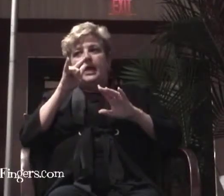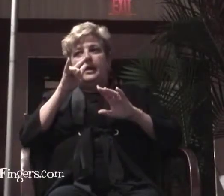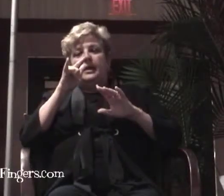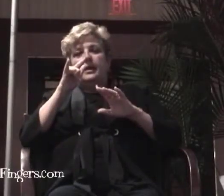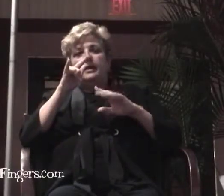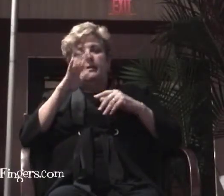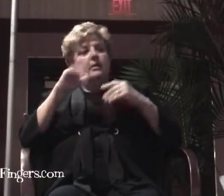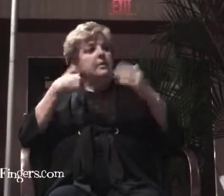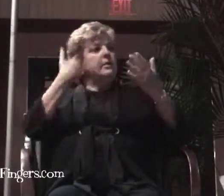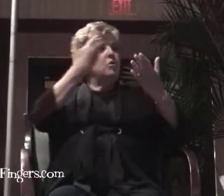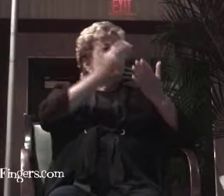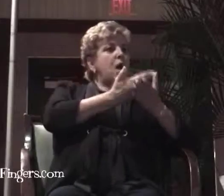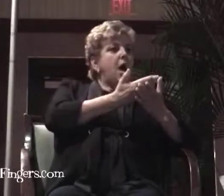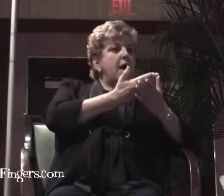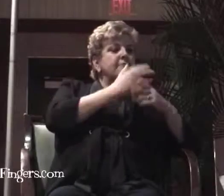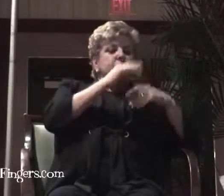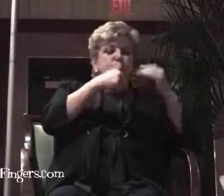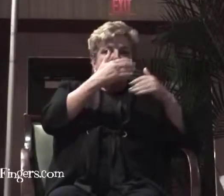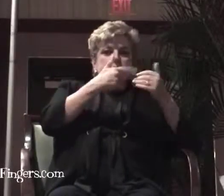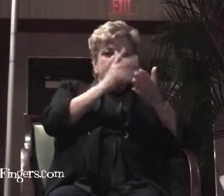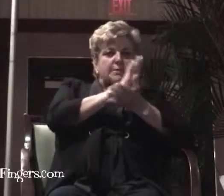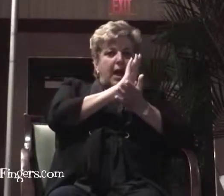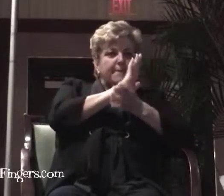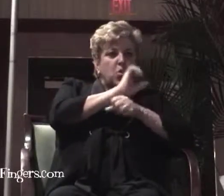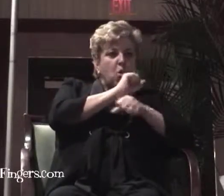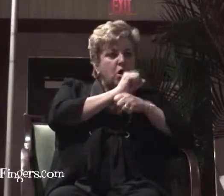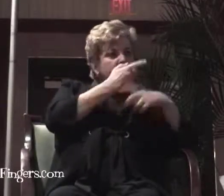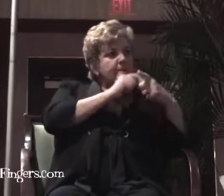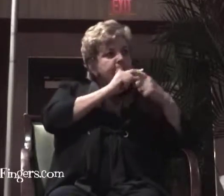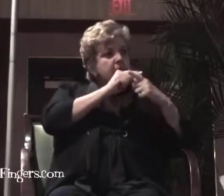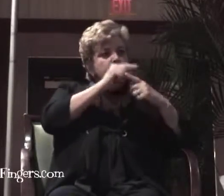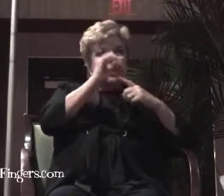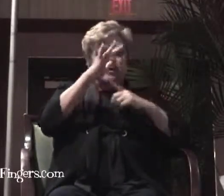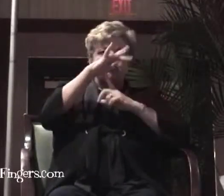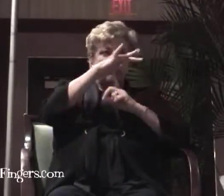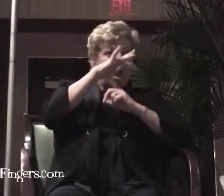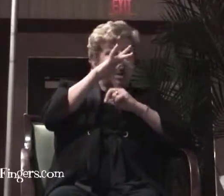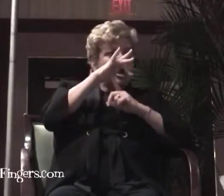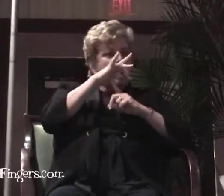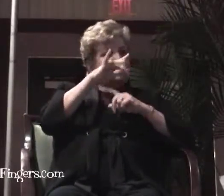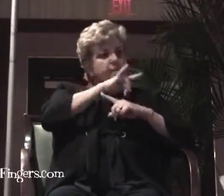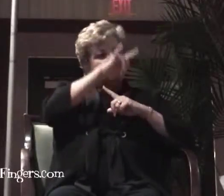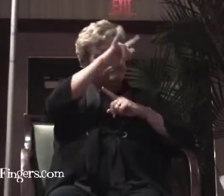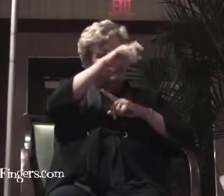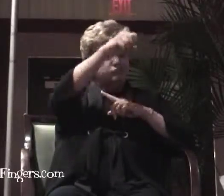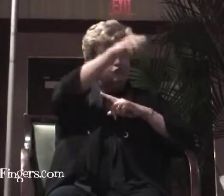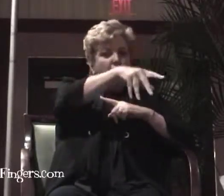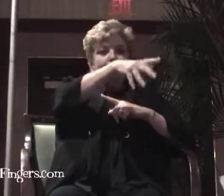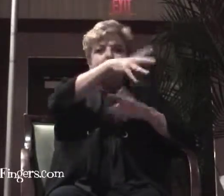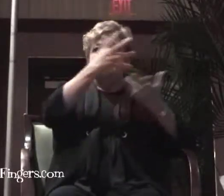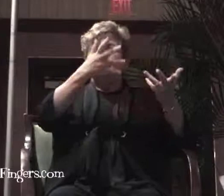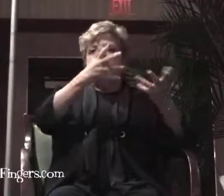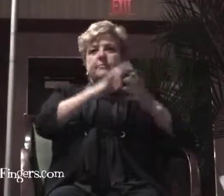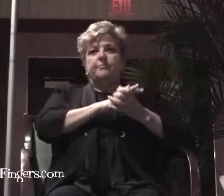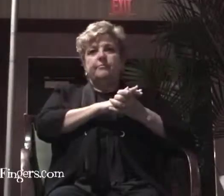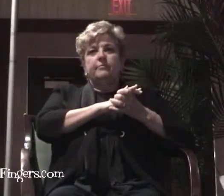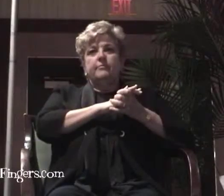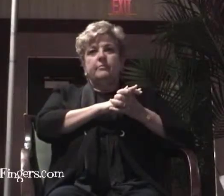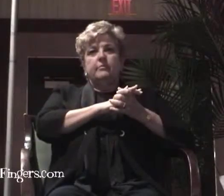bay, they processed us in, they put us on a helicopter, and they flew to a fire base, and they dropped you off. And there you were with total strangers.